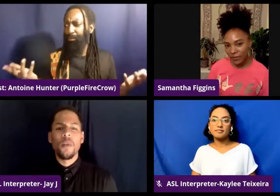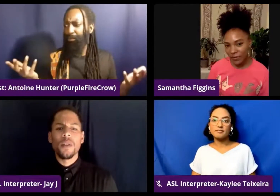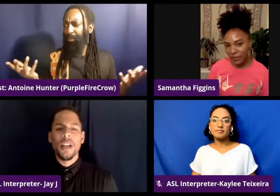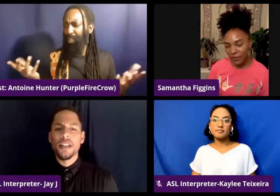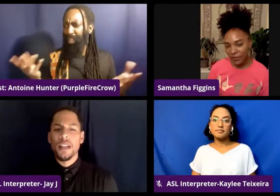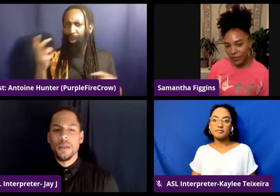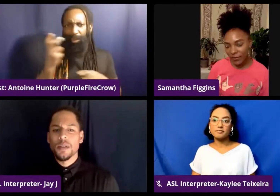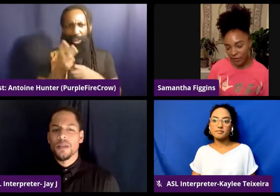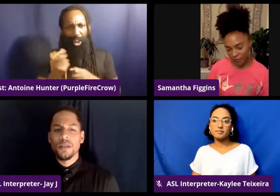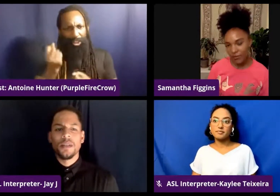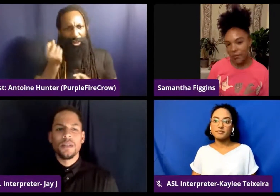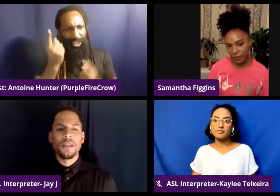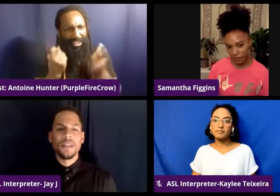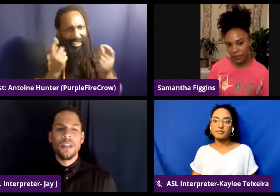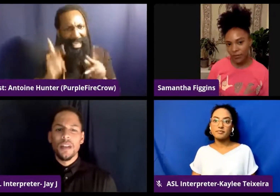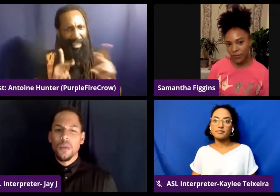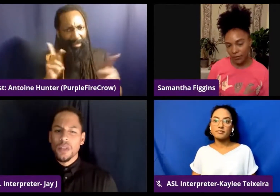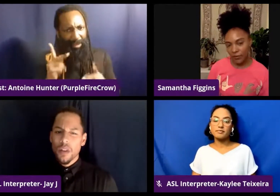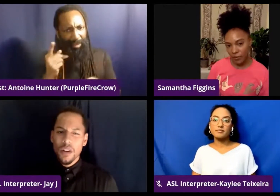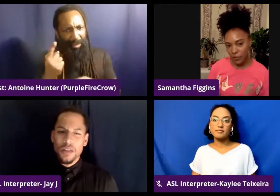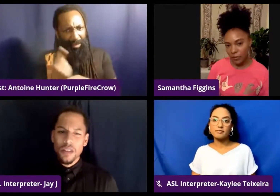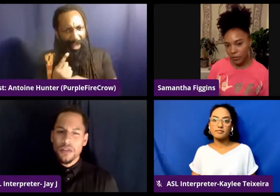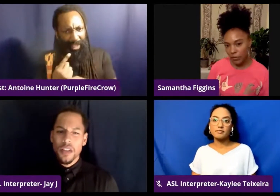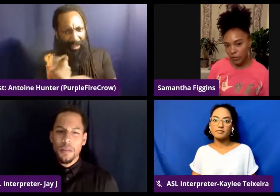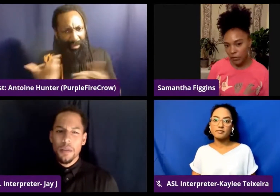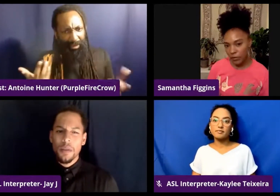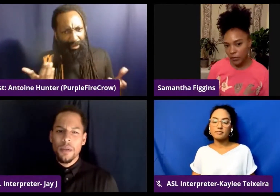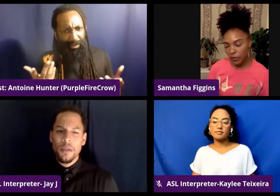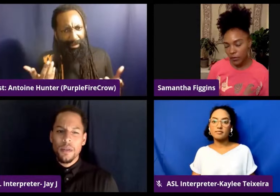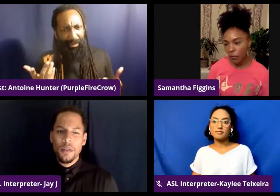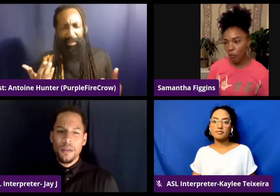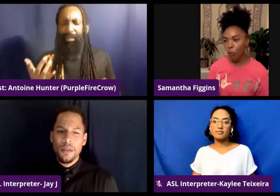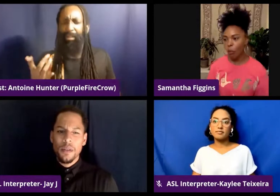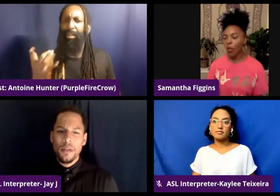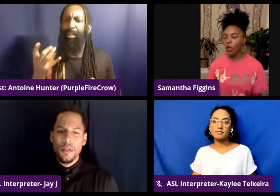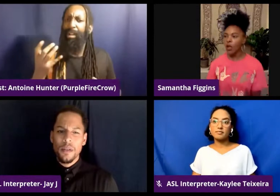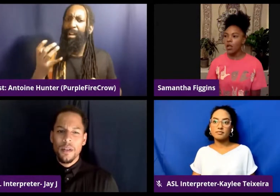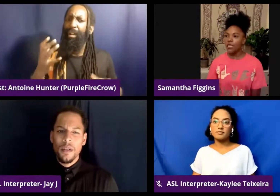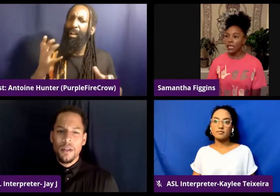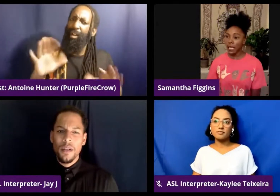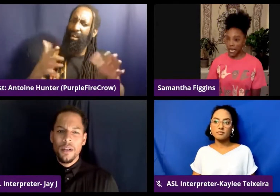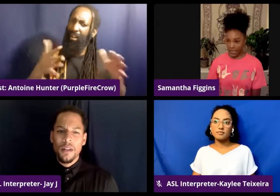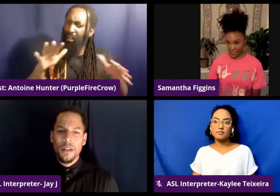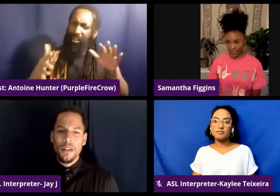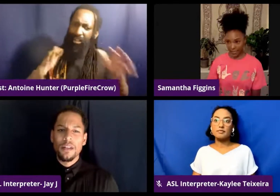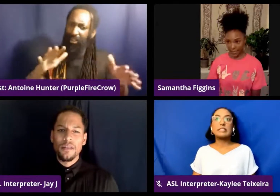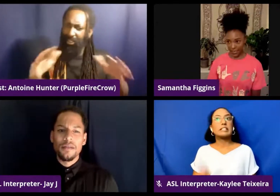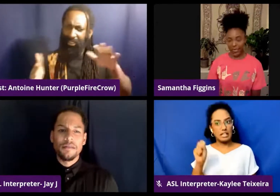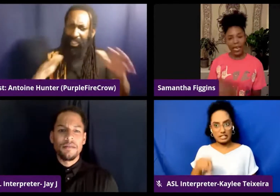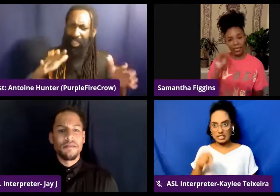You know, before sign language, was it hard to understand people?